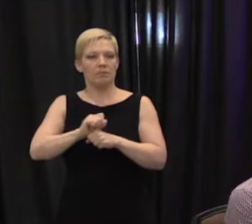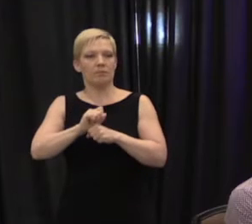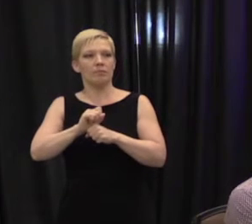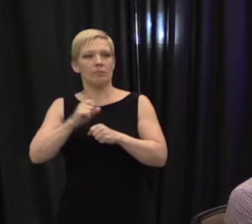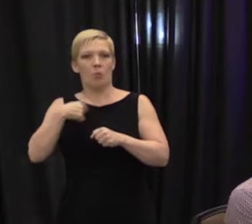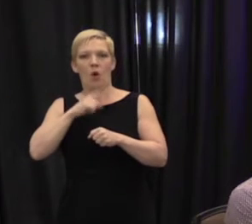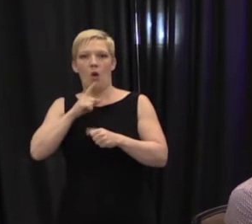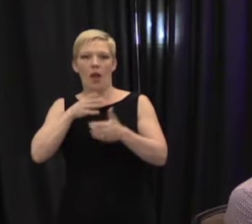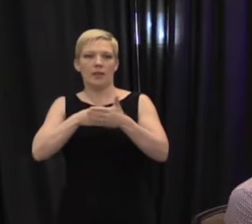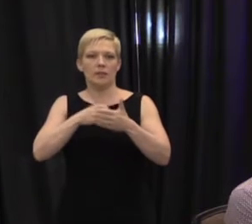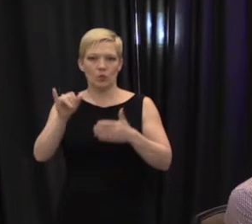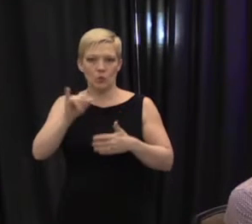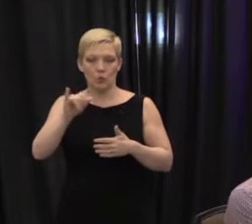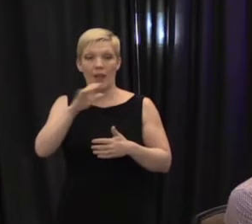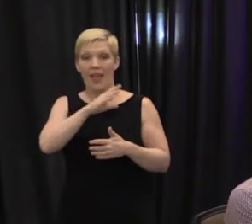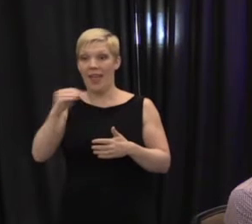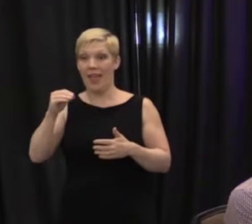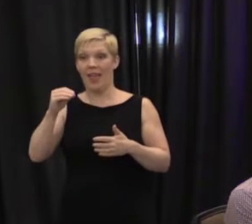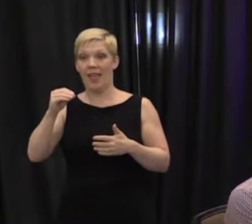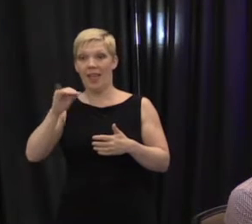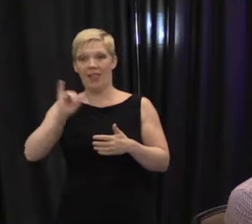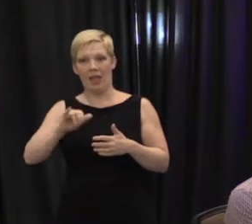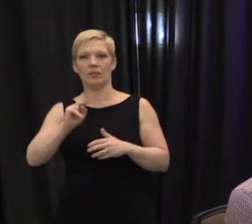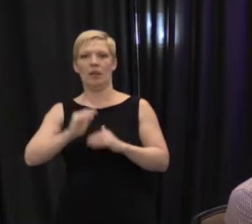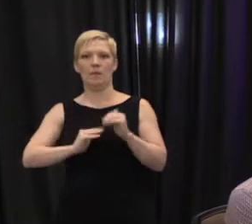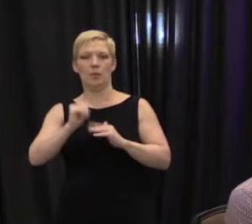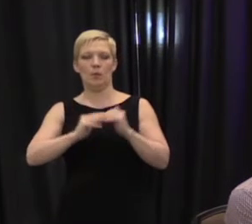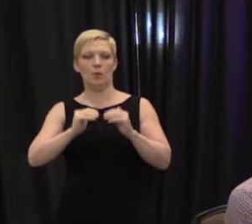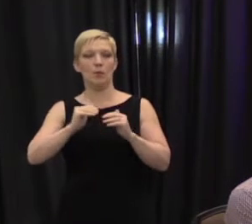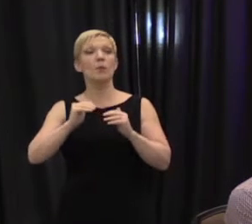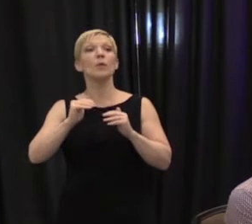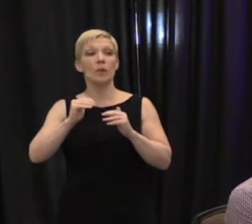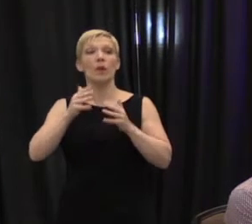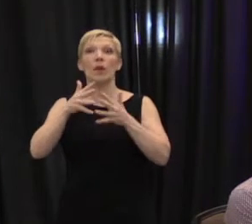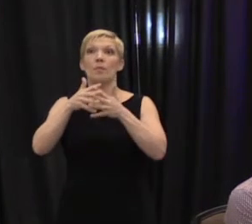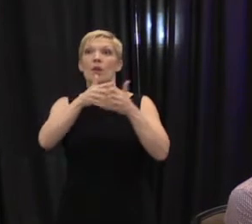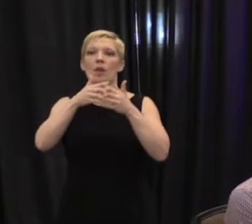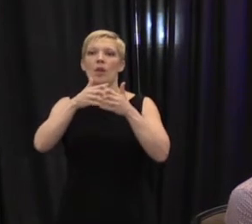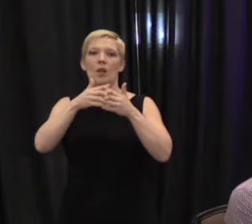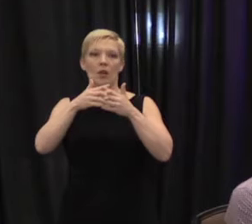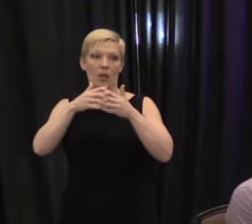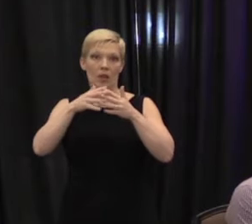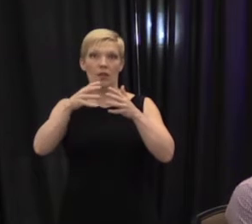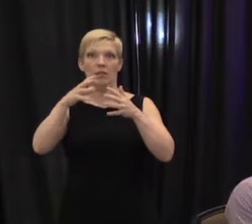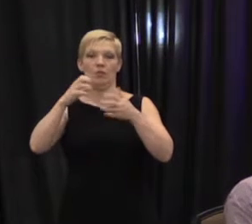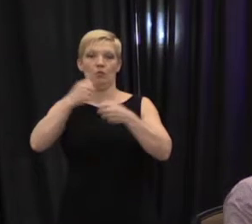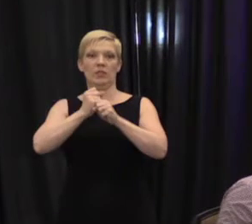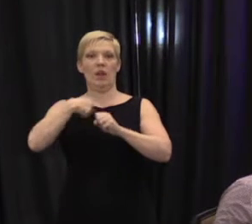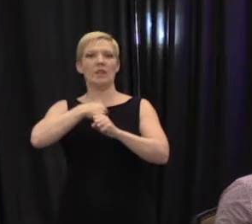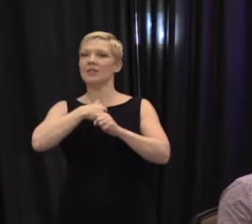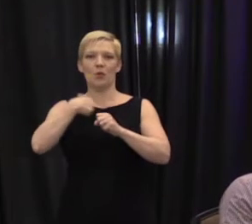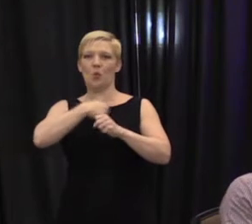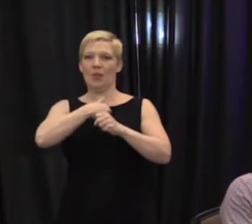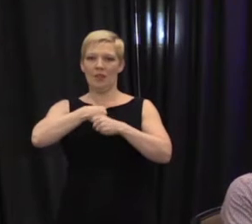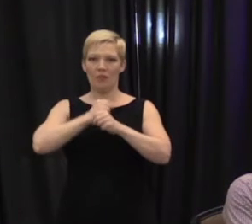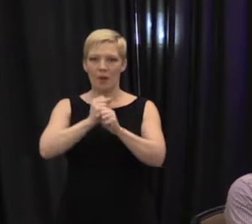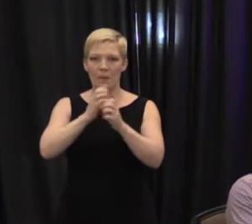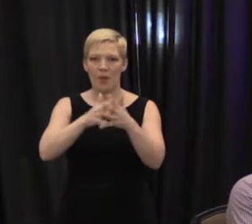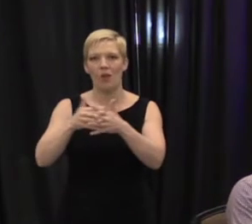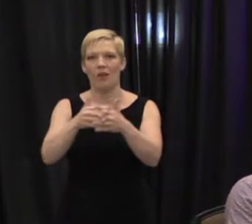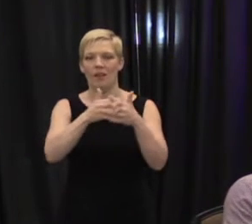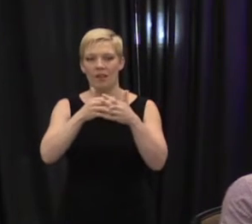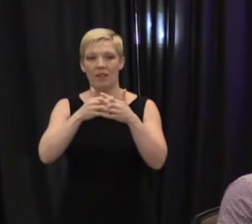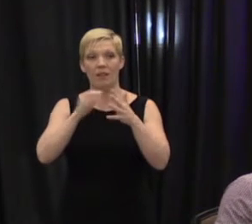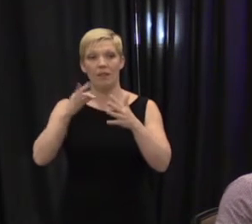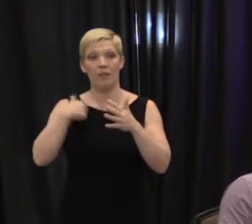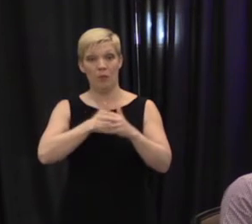doesn't just shape us, we shape God. And America doesn't just shape us, we shape America. So if we're going to build a world that